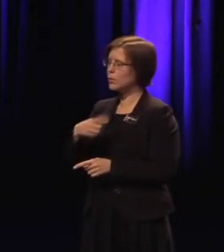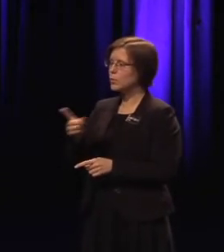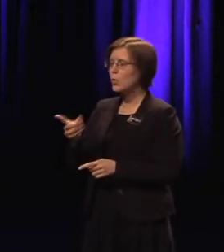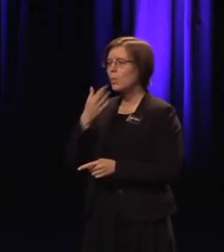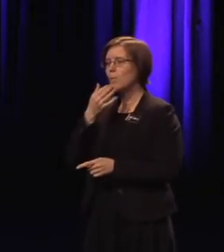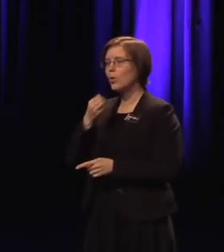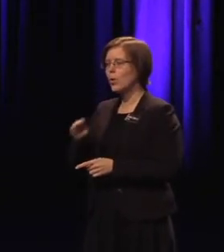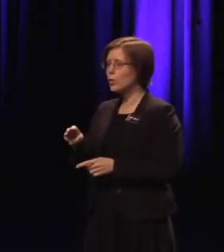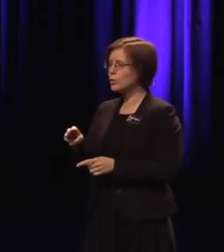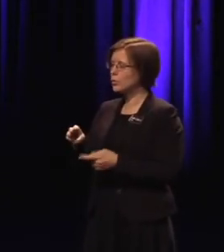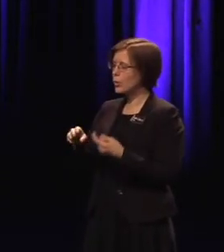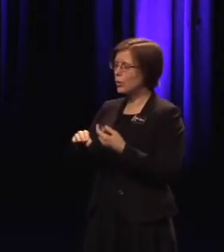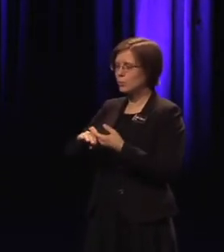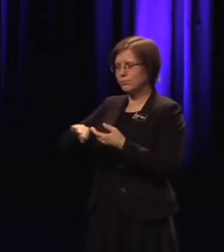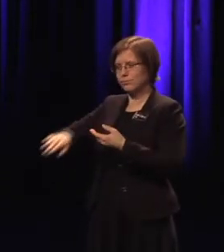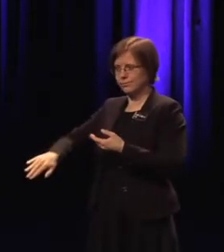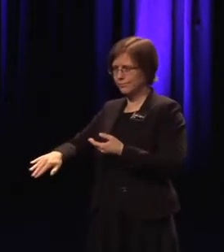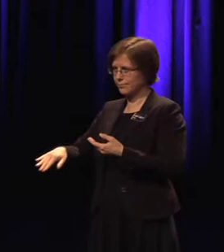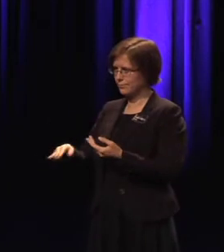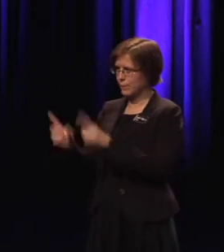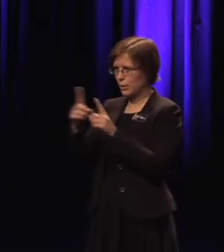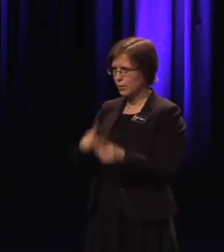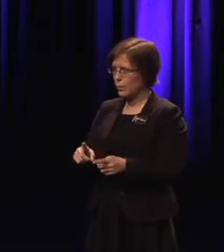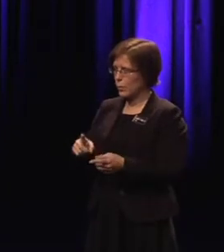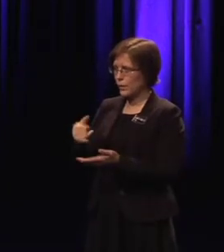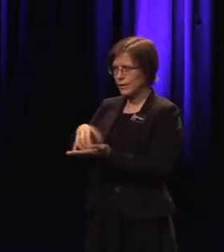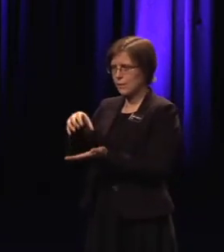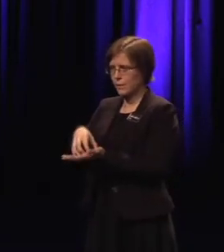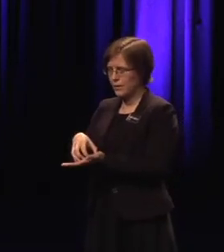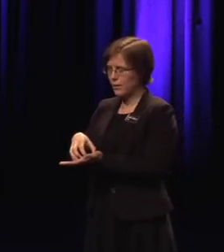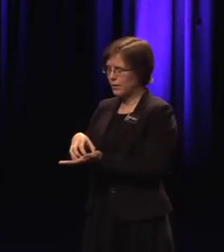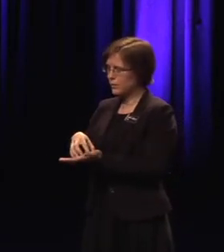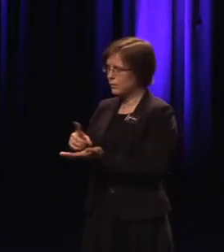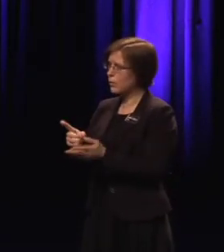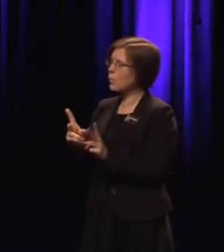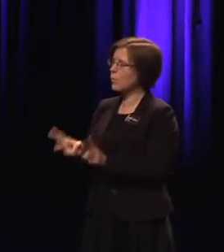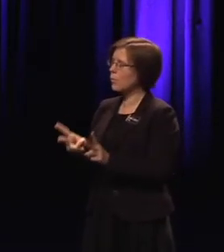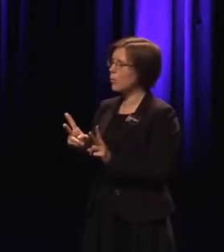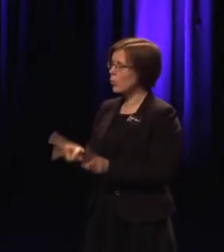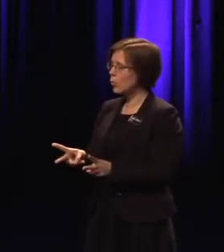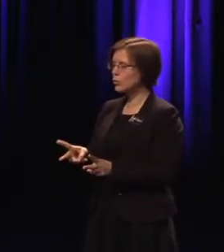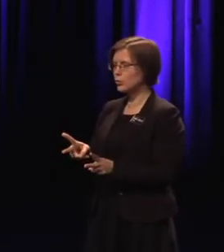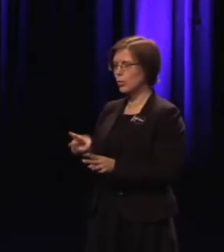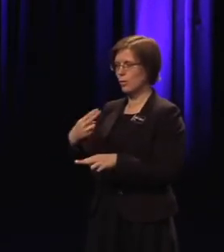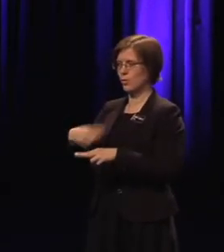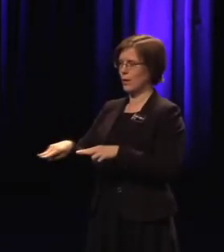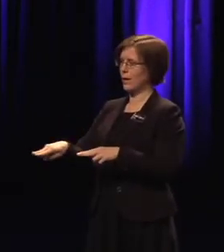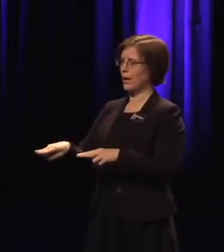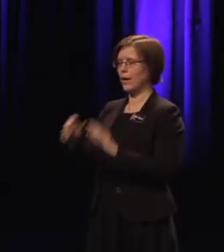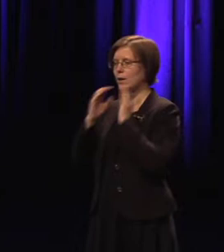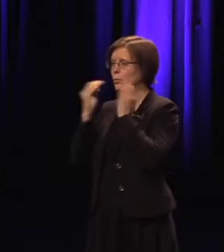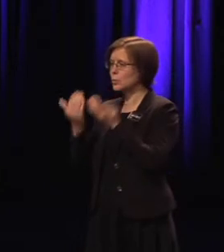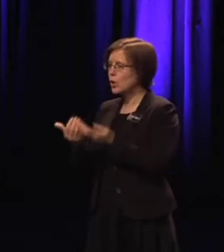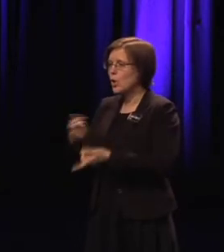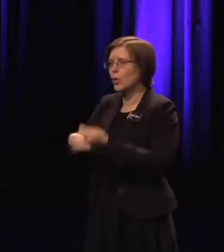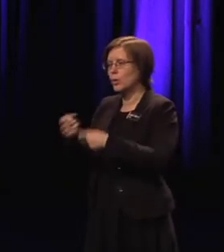and marginalized communities, imposed indignities, and a denial of social and